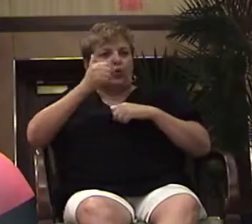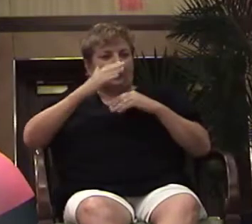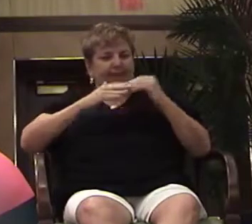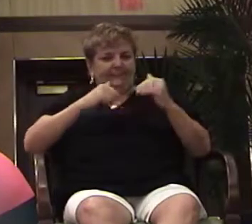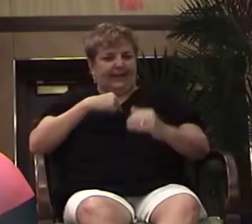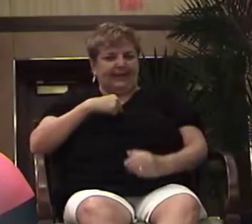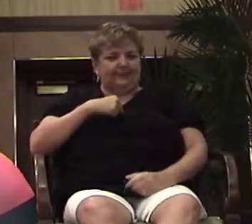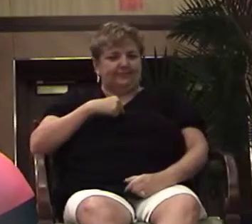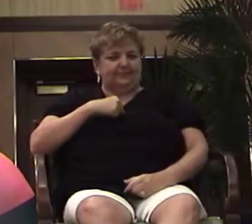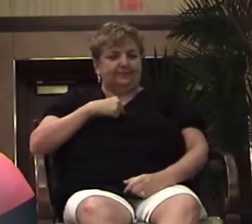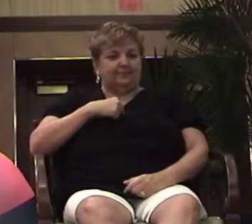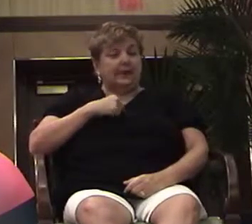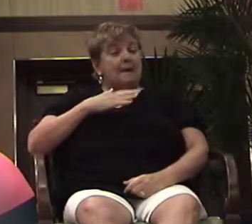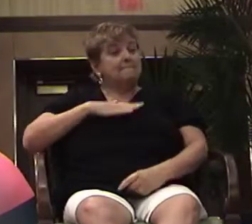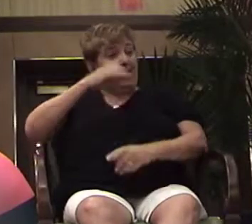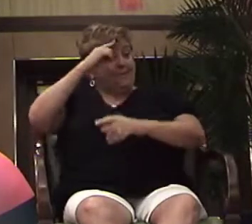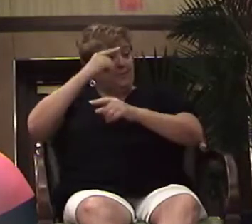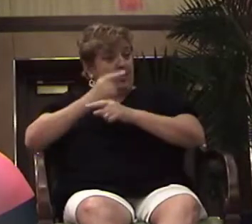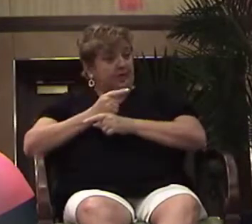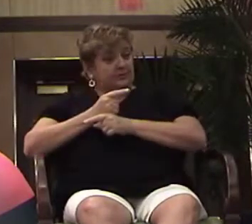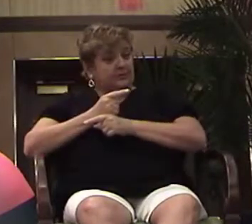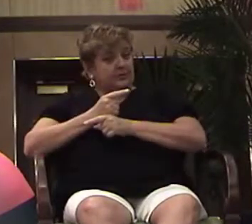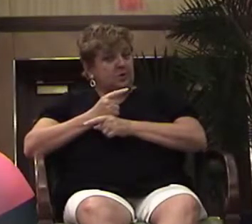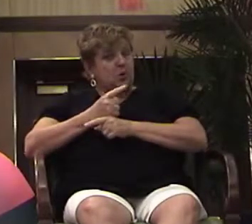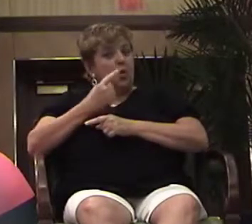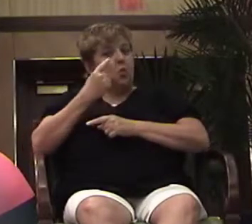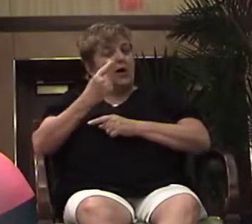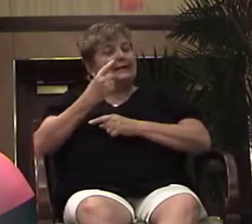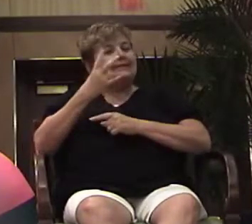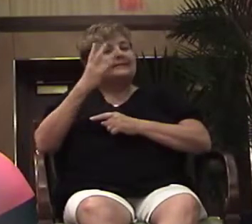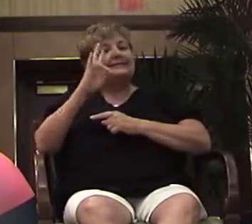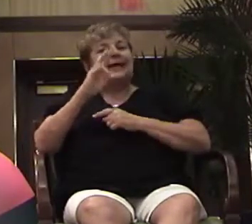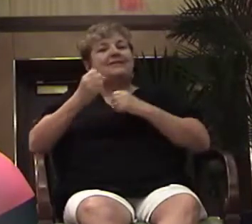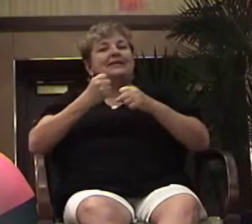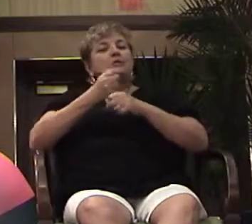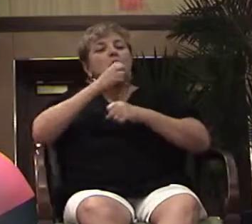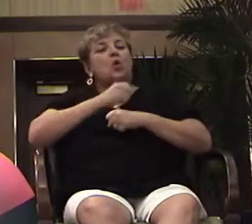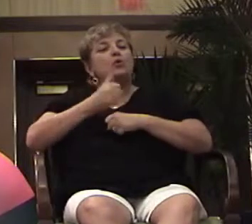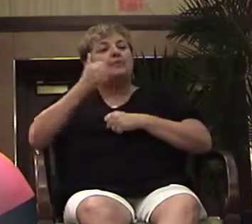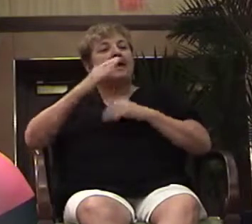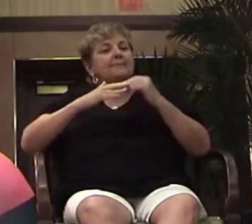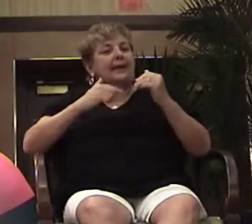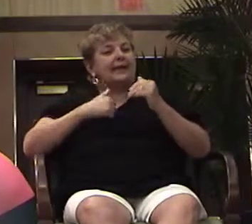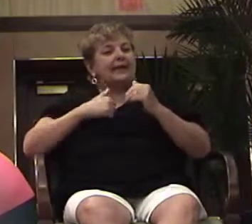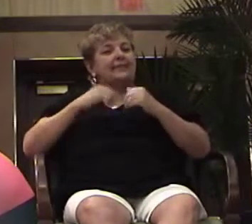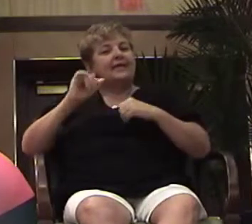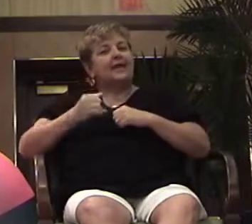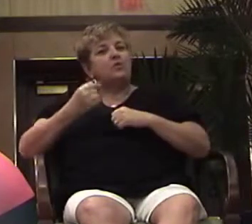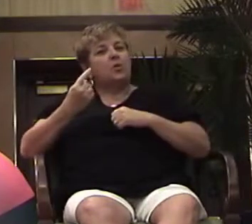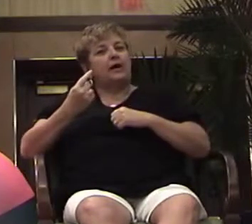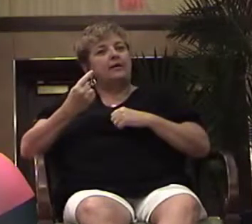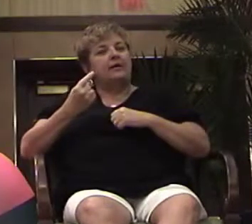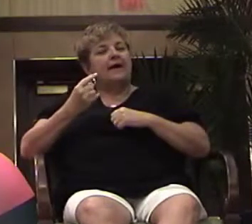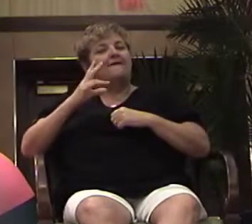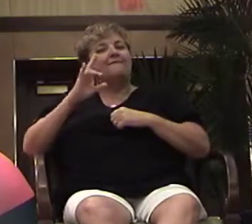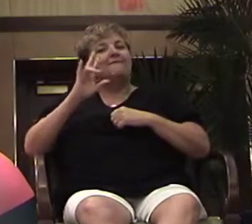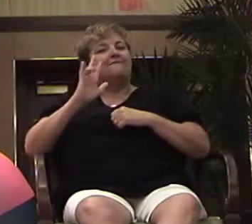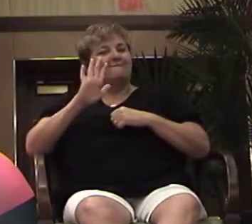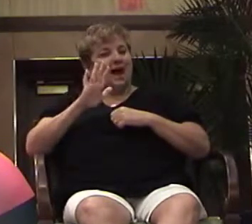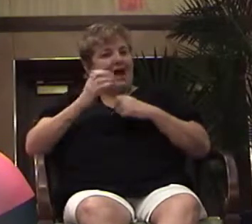My brothers, one of them was 7 years older than me, and the other one was 5 years older than me, and he